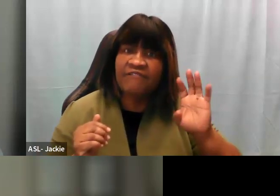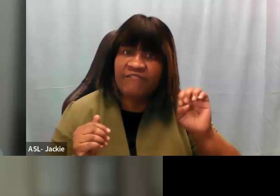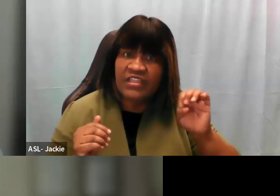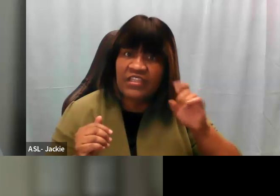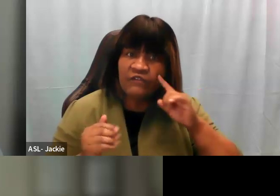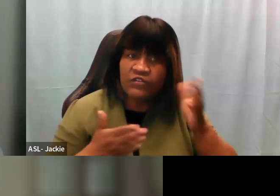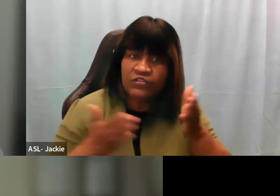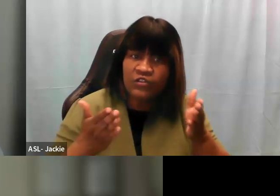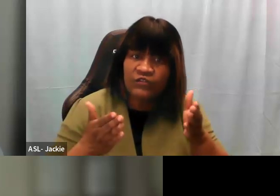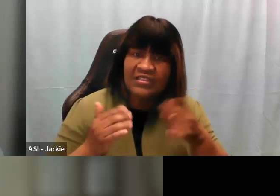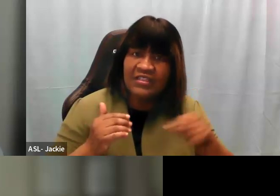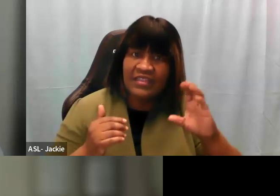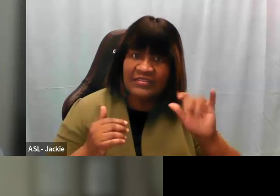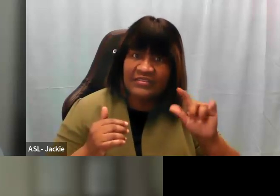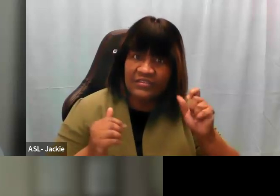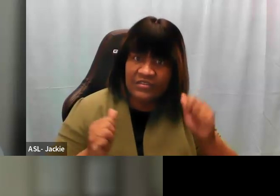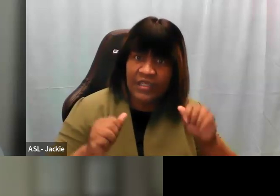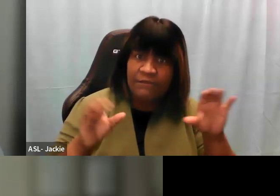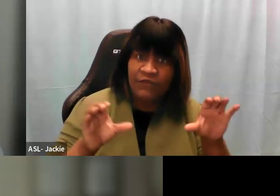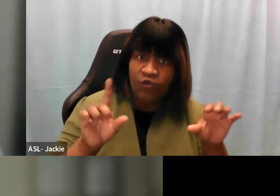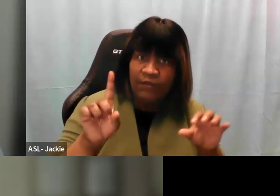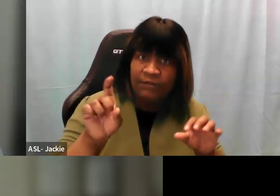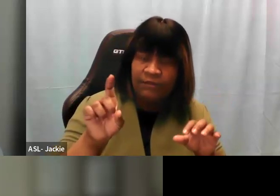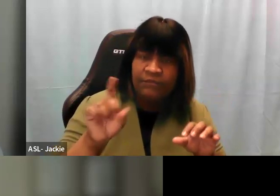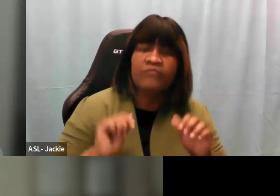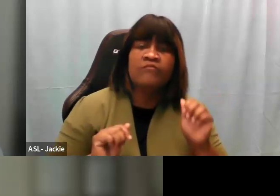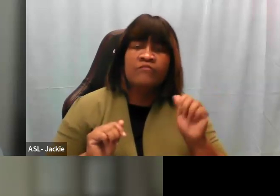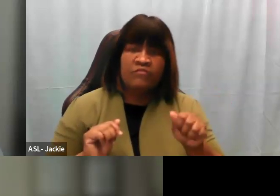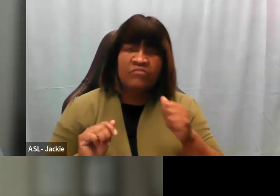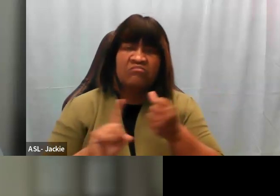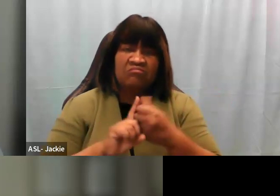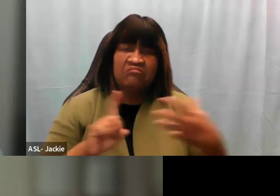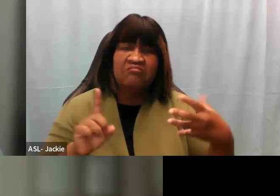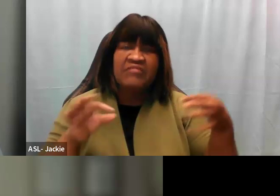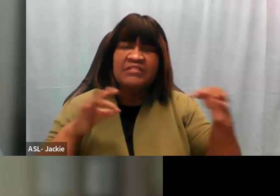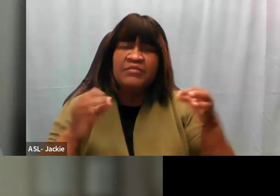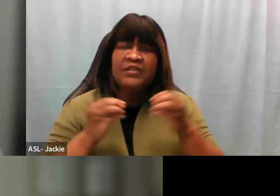can perform? So I guess, yeah, if you could explain how,